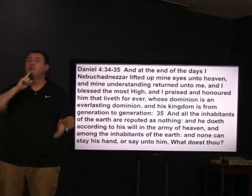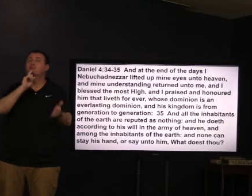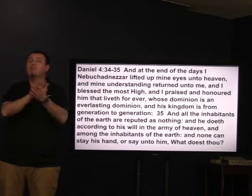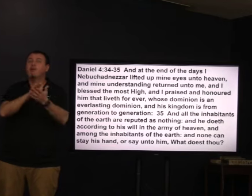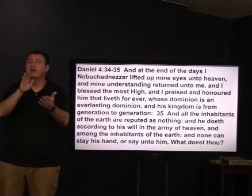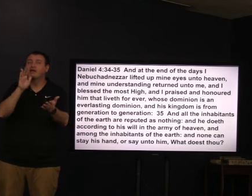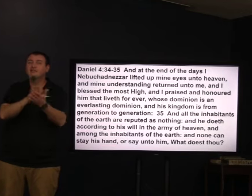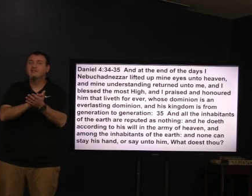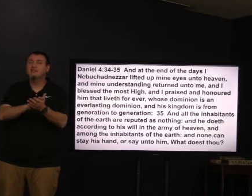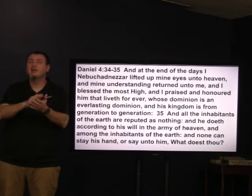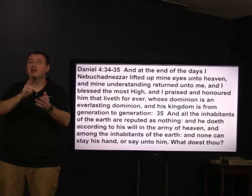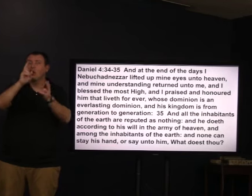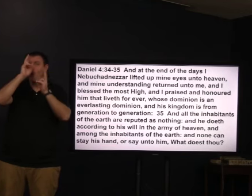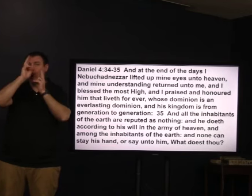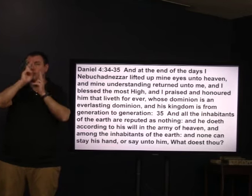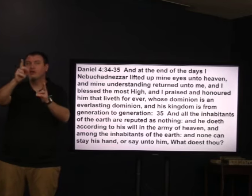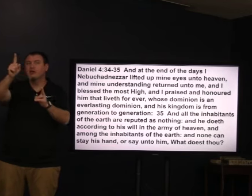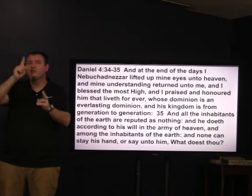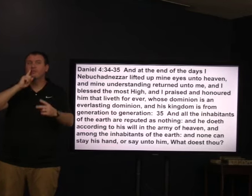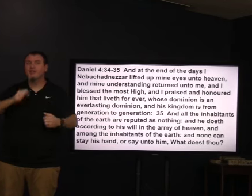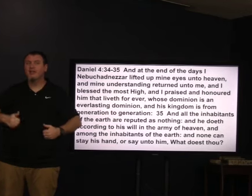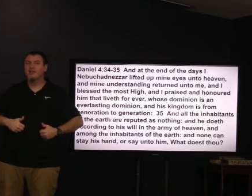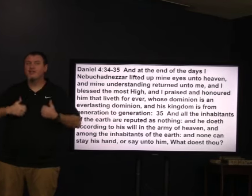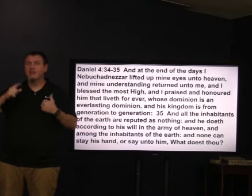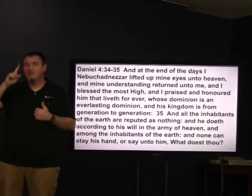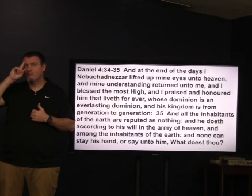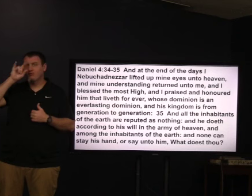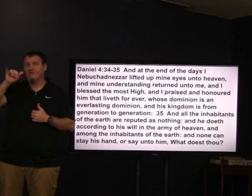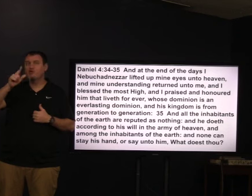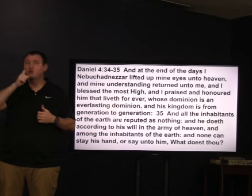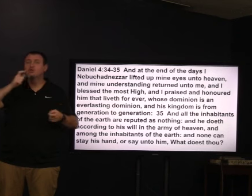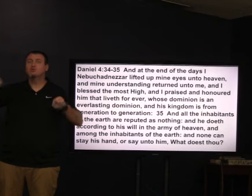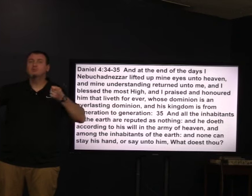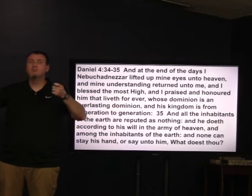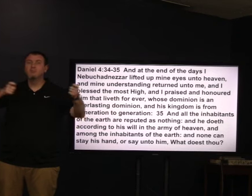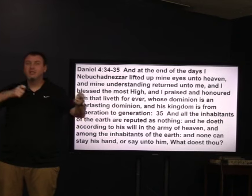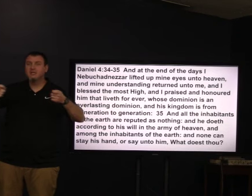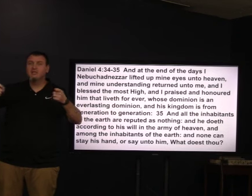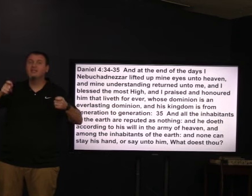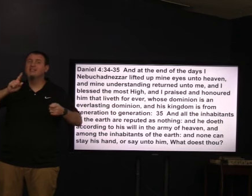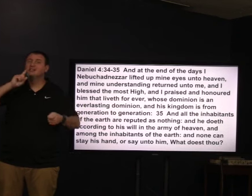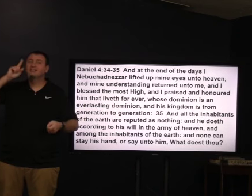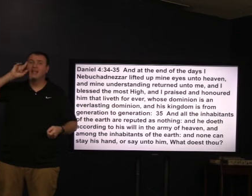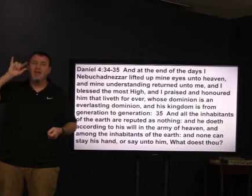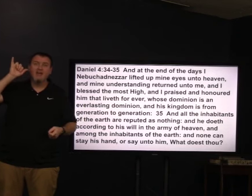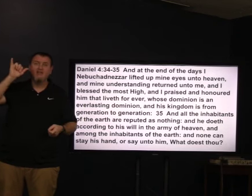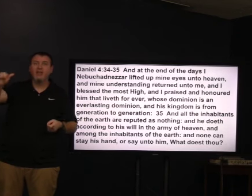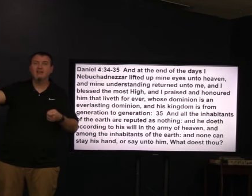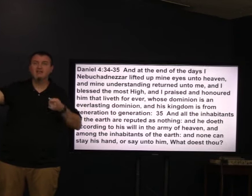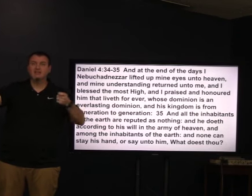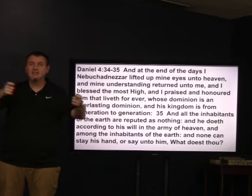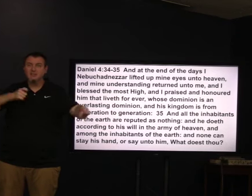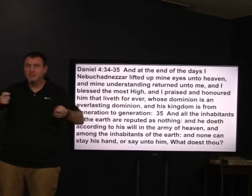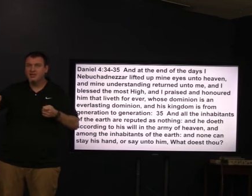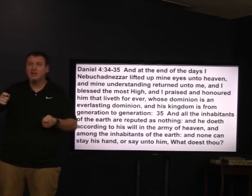And I praised and honored him that liveth forever, whose dominion is an everlasting